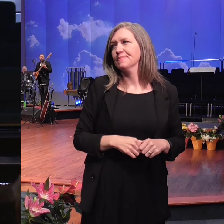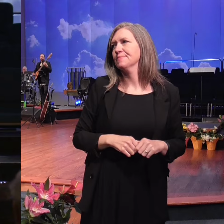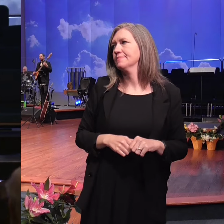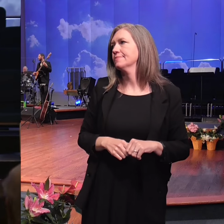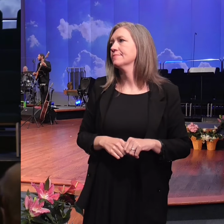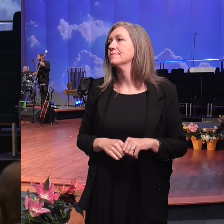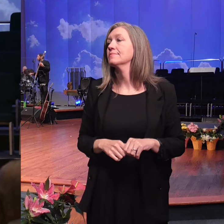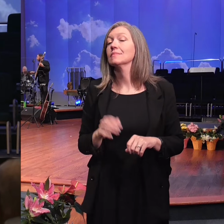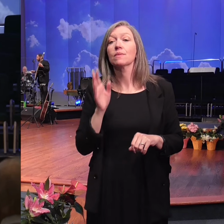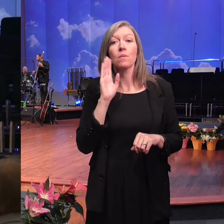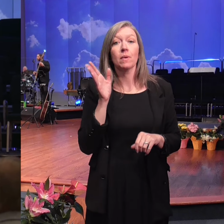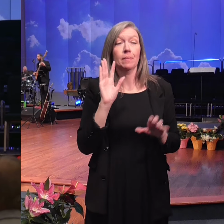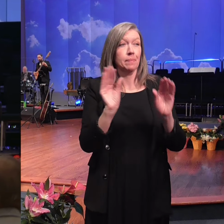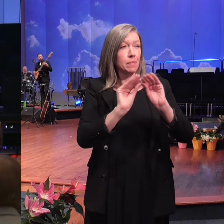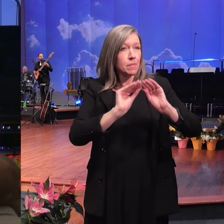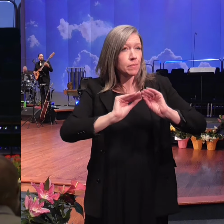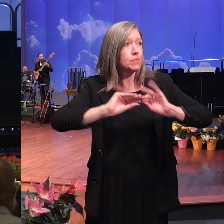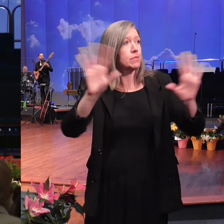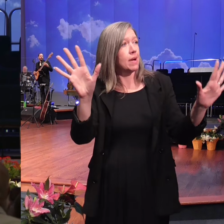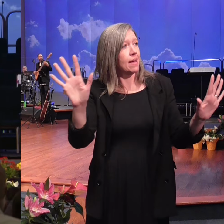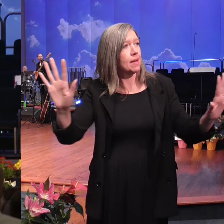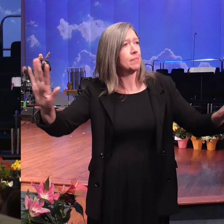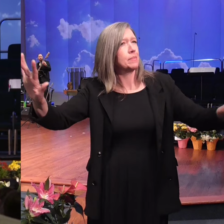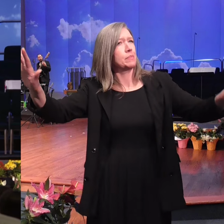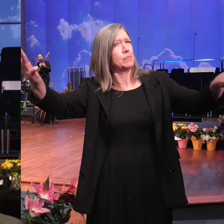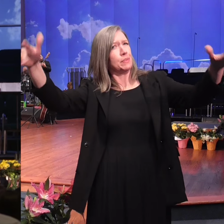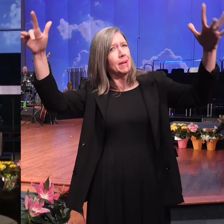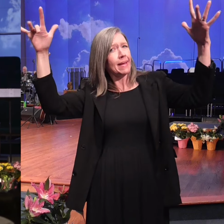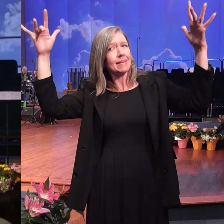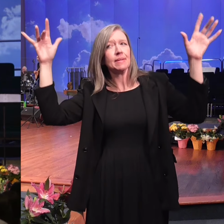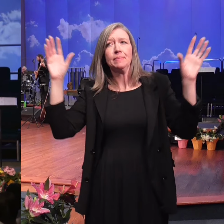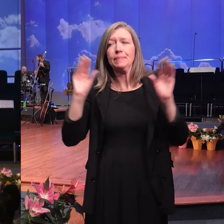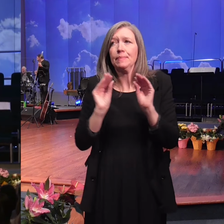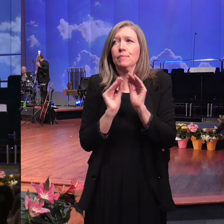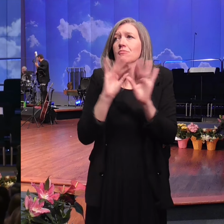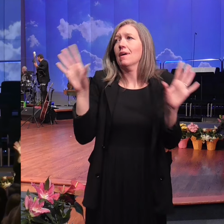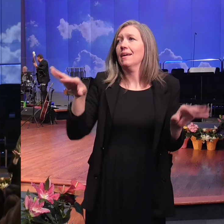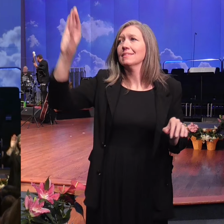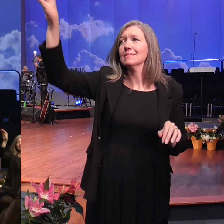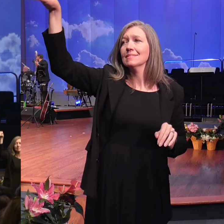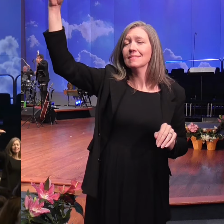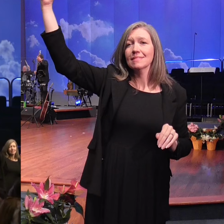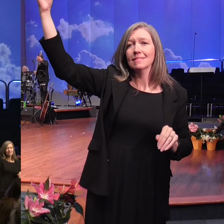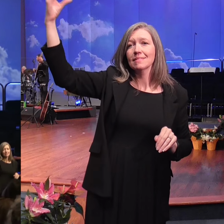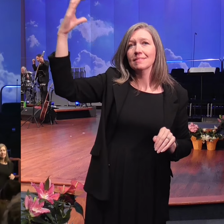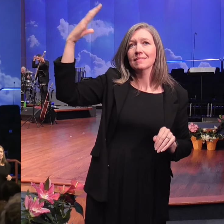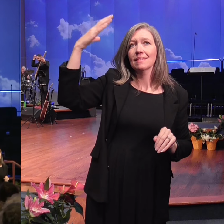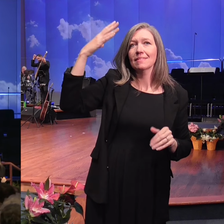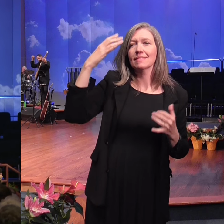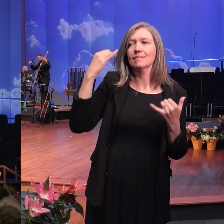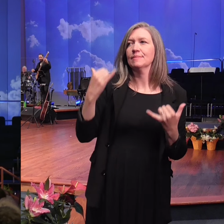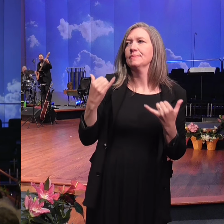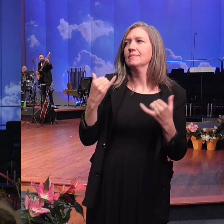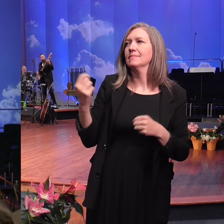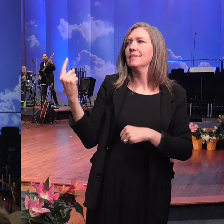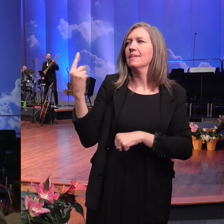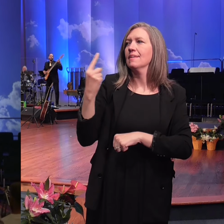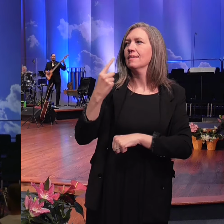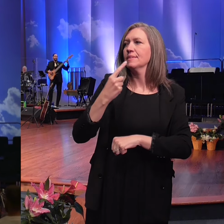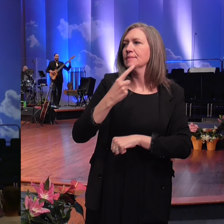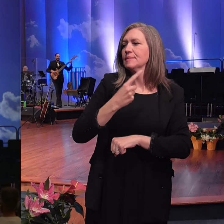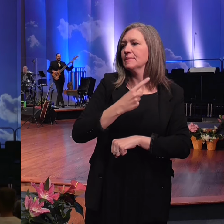It's gonna be a bright, bright, bright, bright sunshiny day.